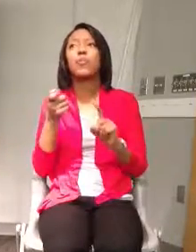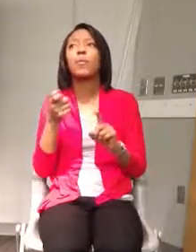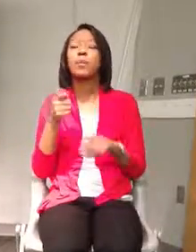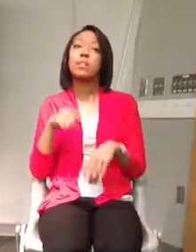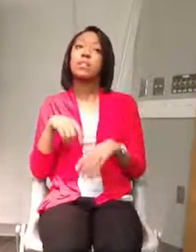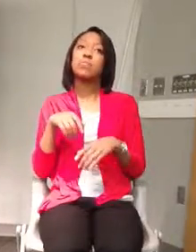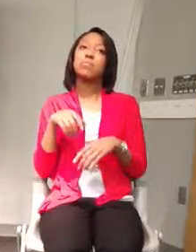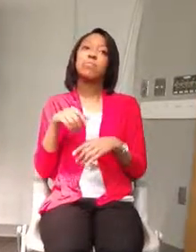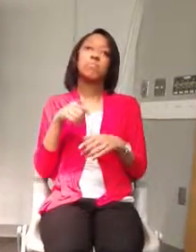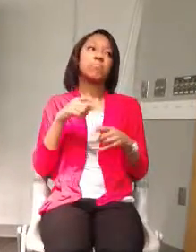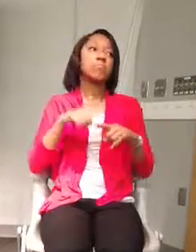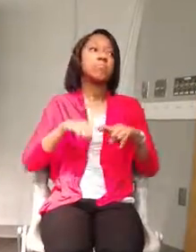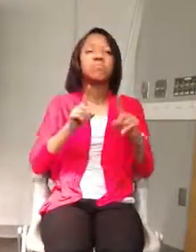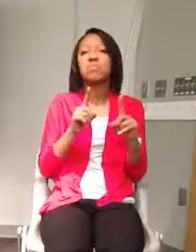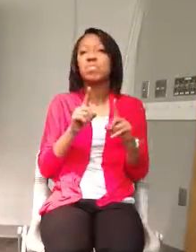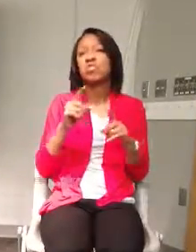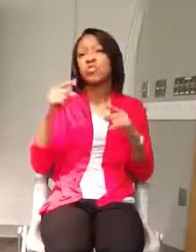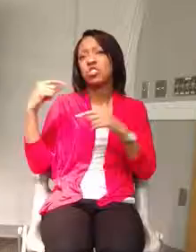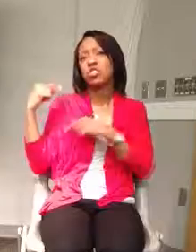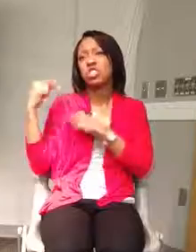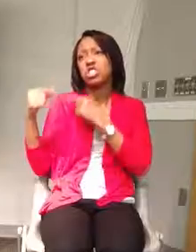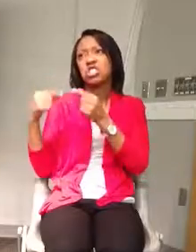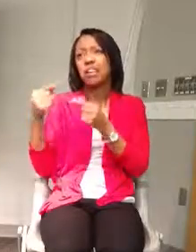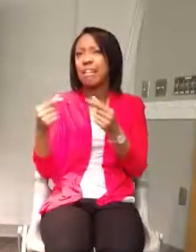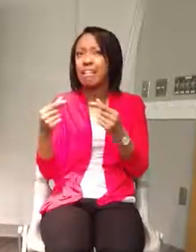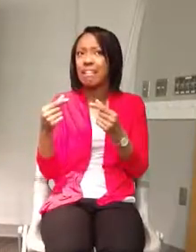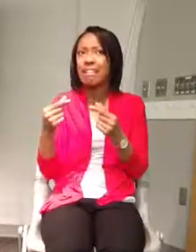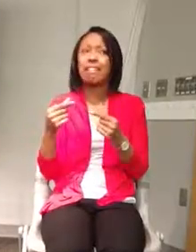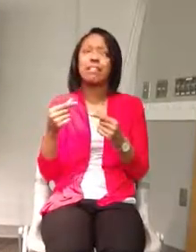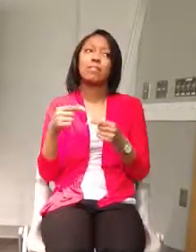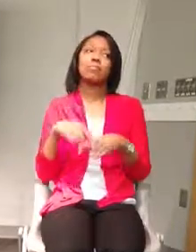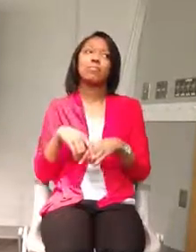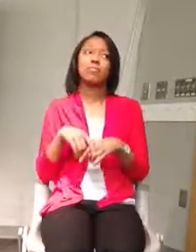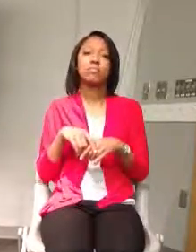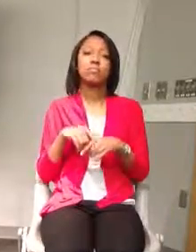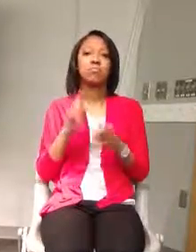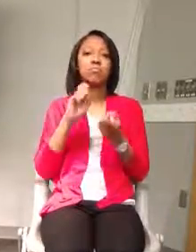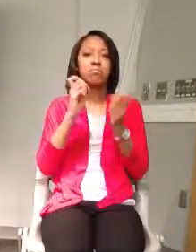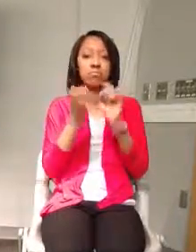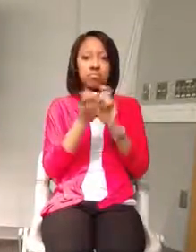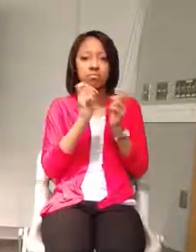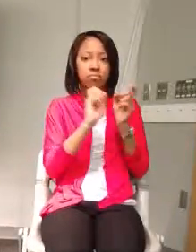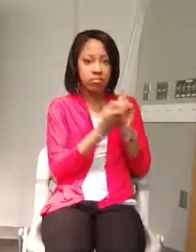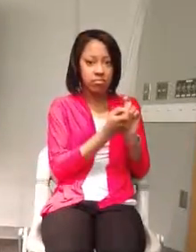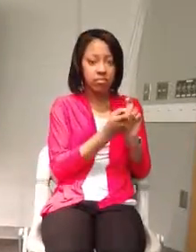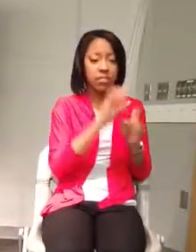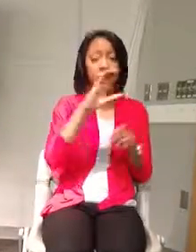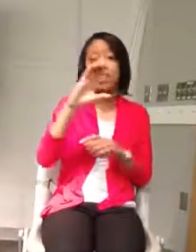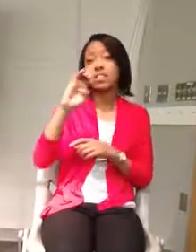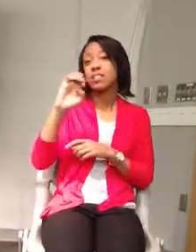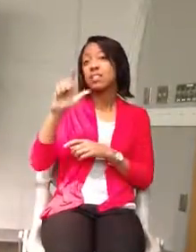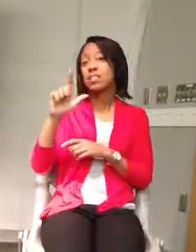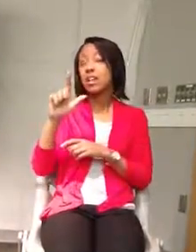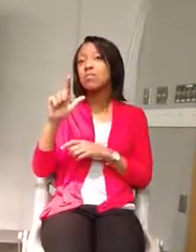cellular alterations or translocations. These cells reproduce with uncontrolled growth